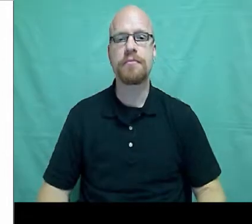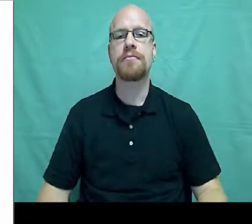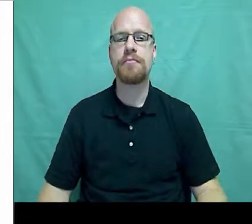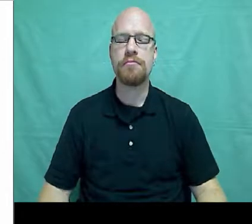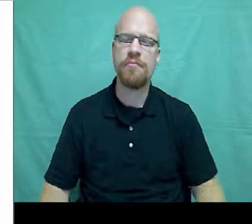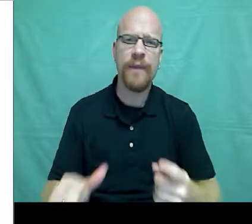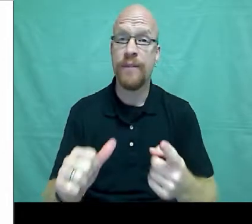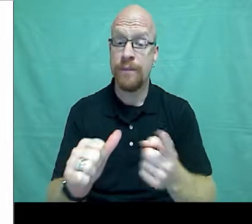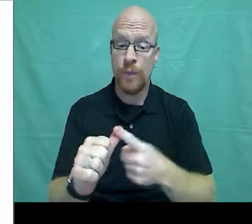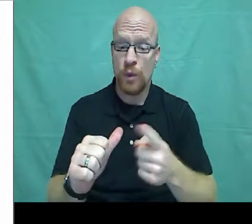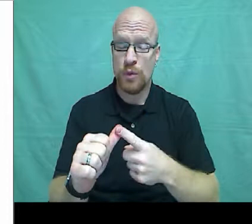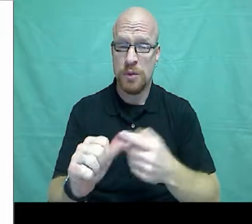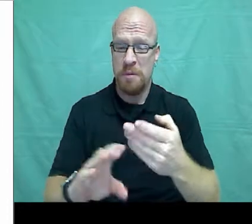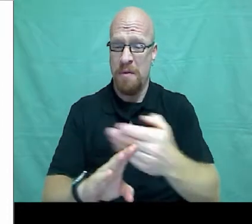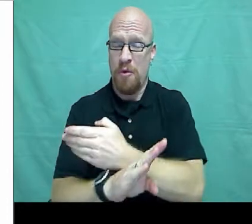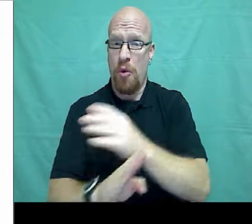indicates.